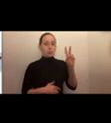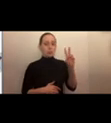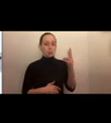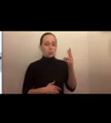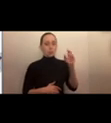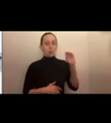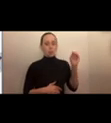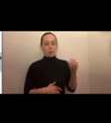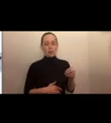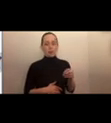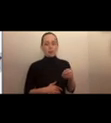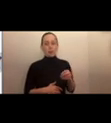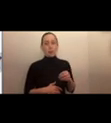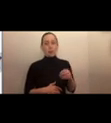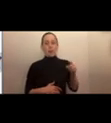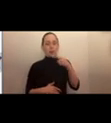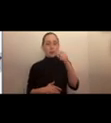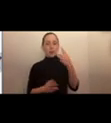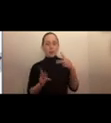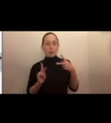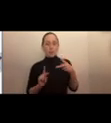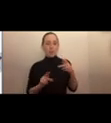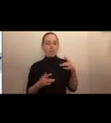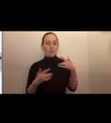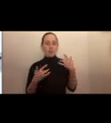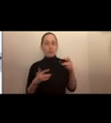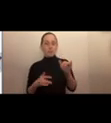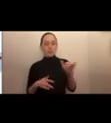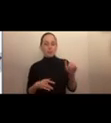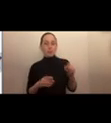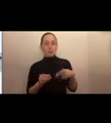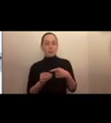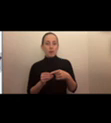And 2% of hearing people who had taken the survey